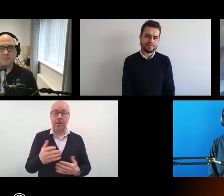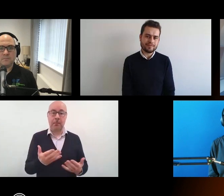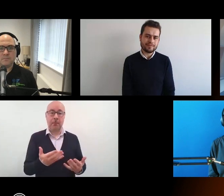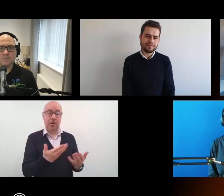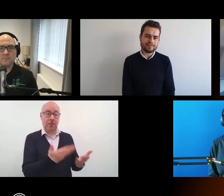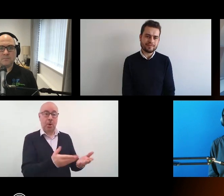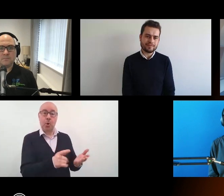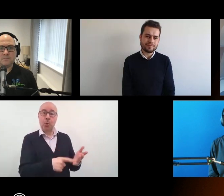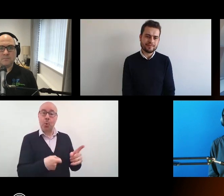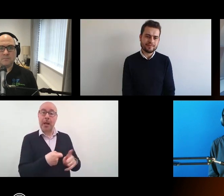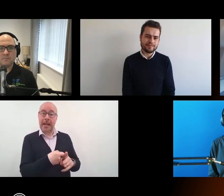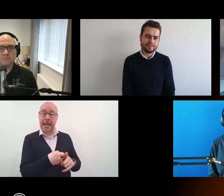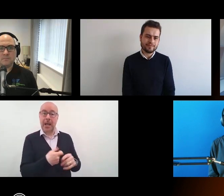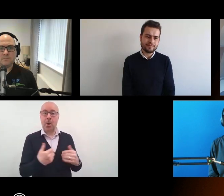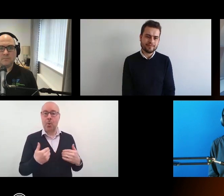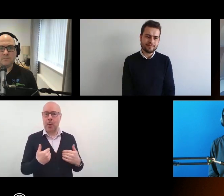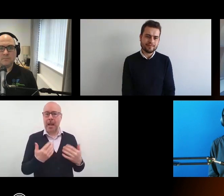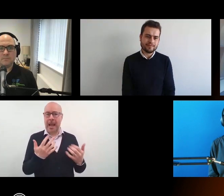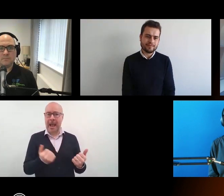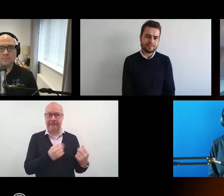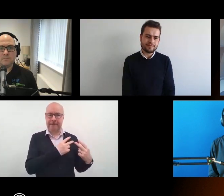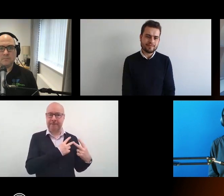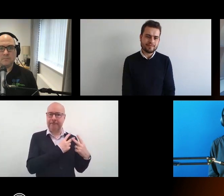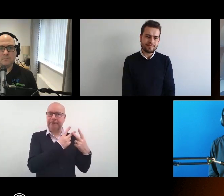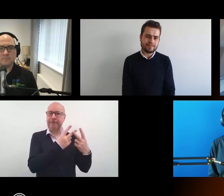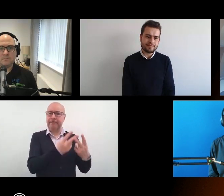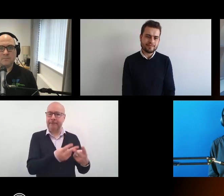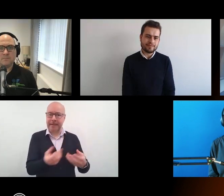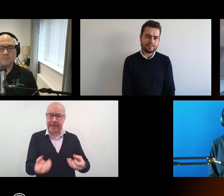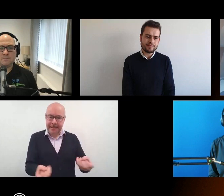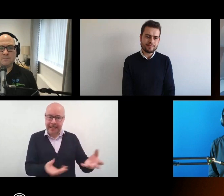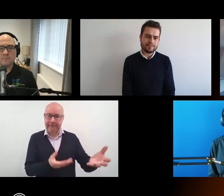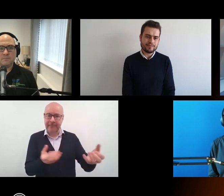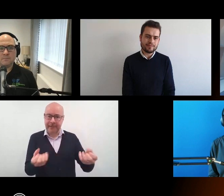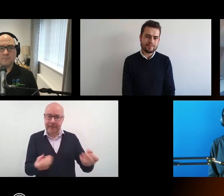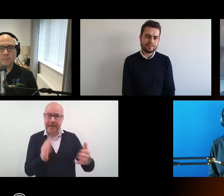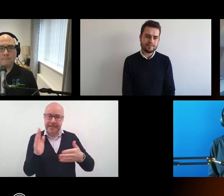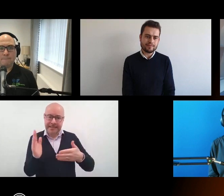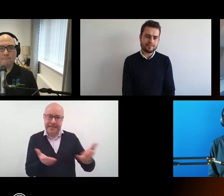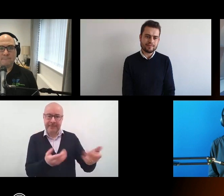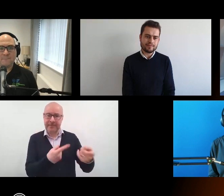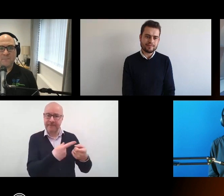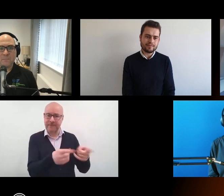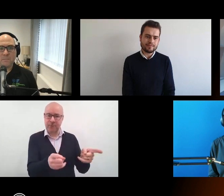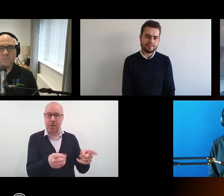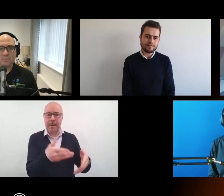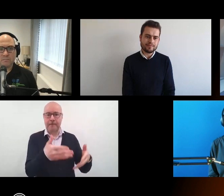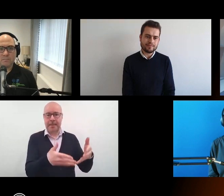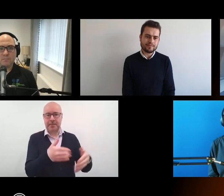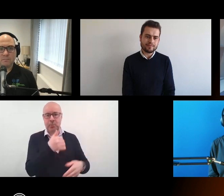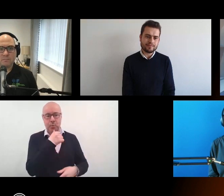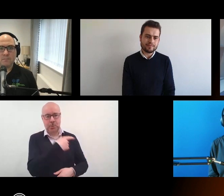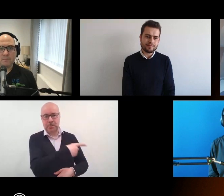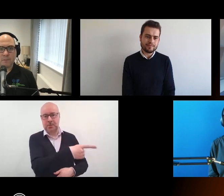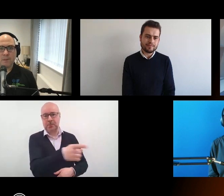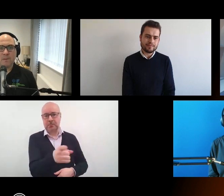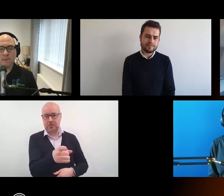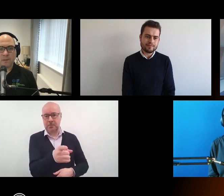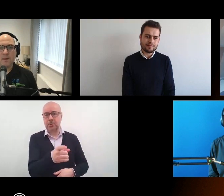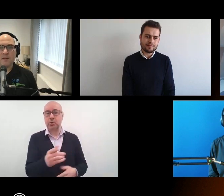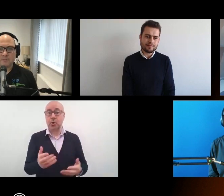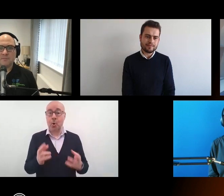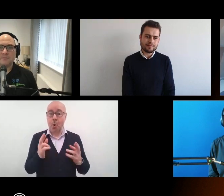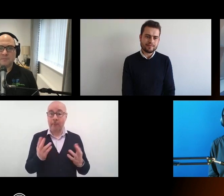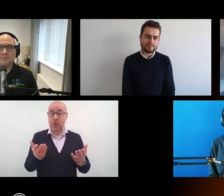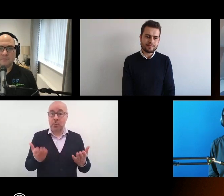place where we've got a heritage of delivering services. And hopefully during this conversation, we can talk about some